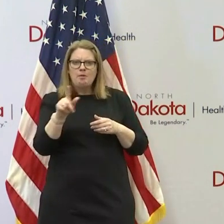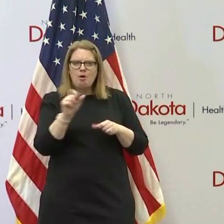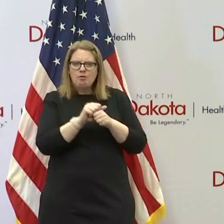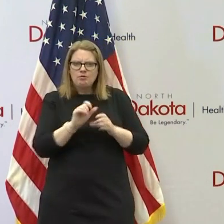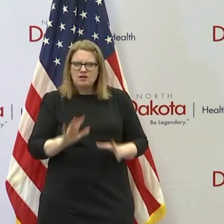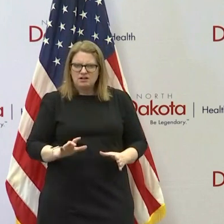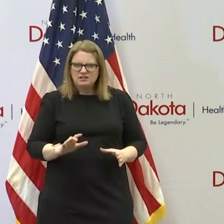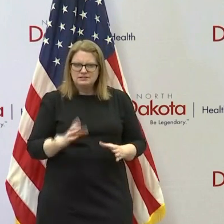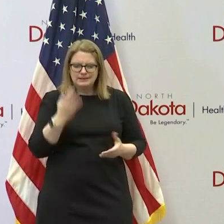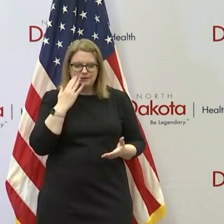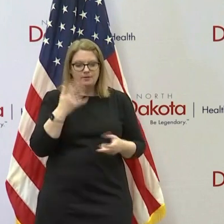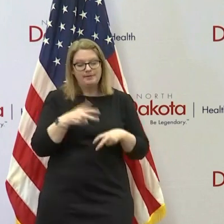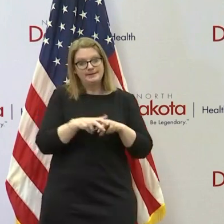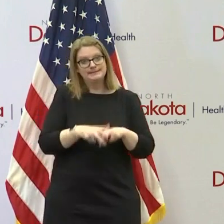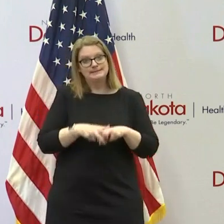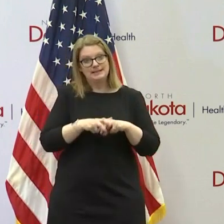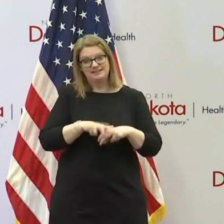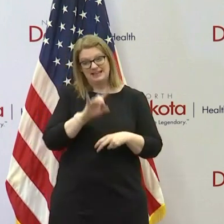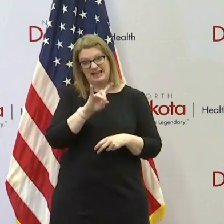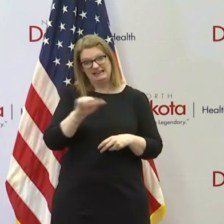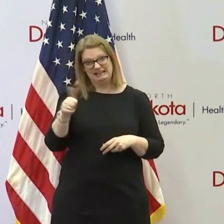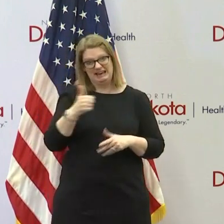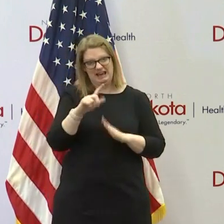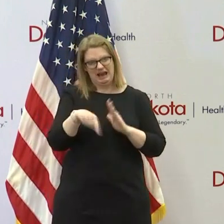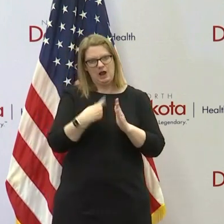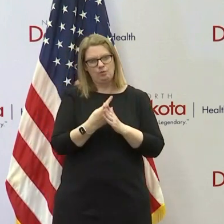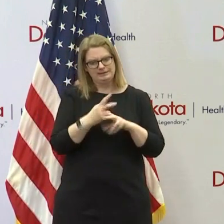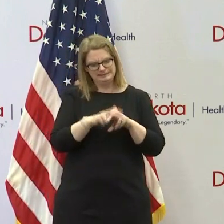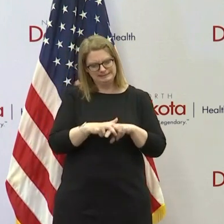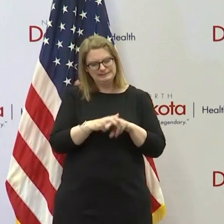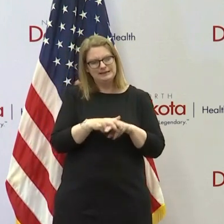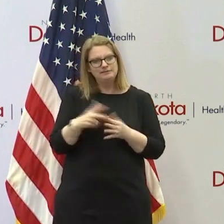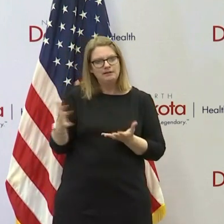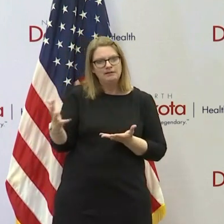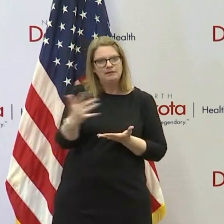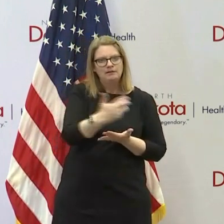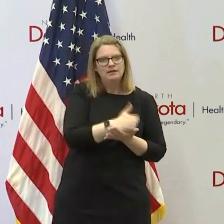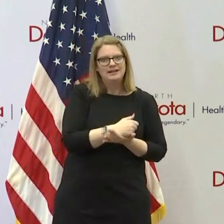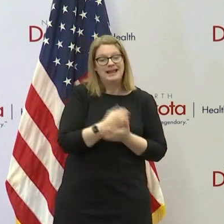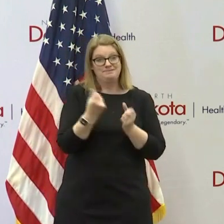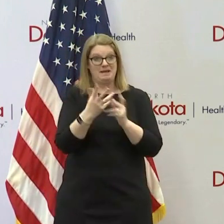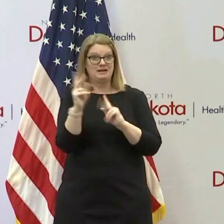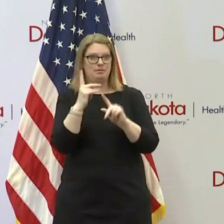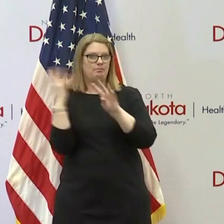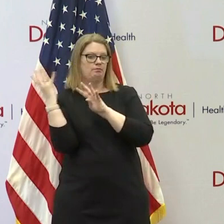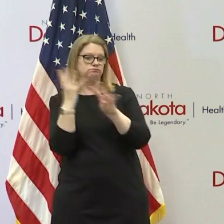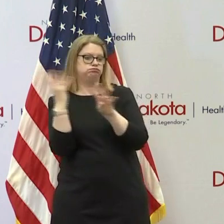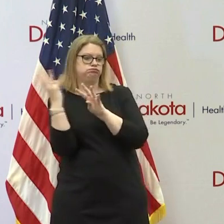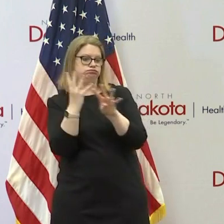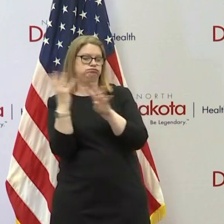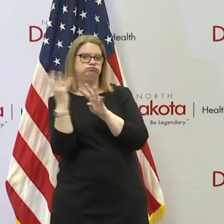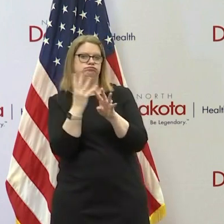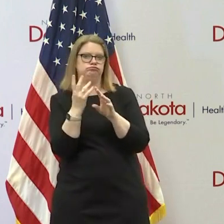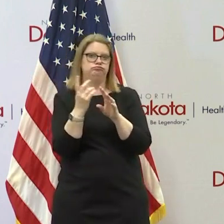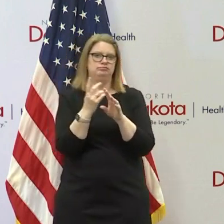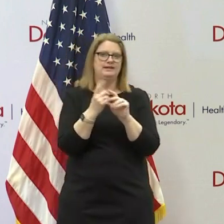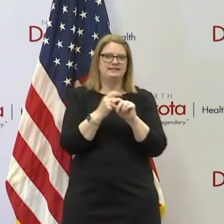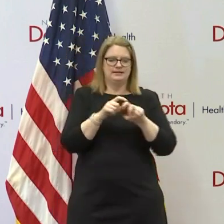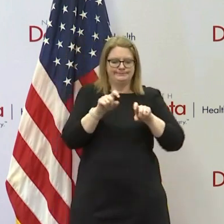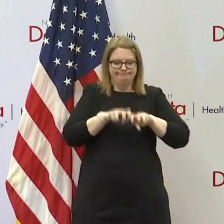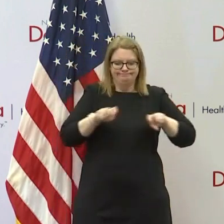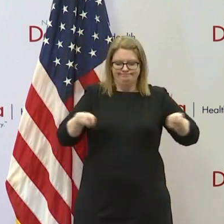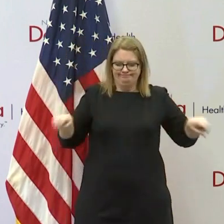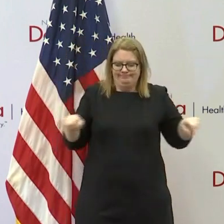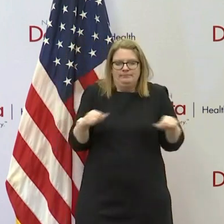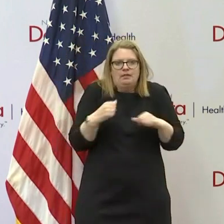might be sitting there for 8 to 10 hours, with hundreds and hundreds of people coming through in close contact situations,